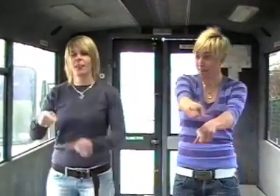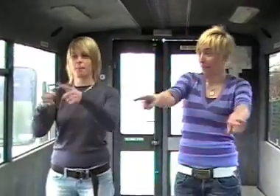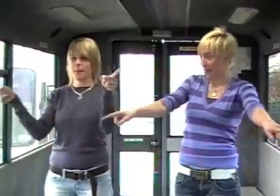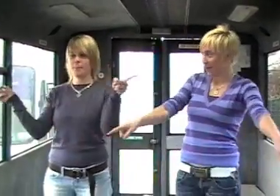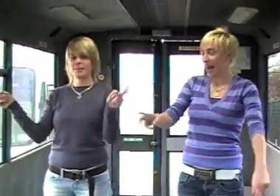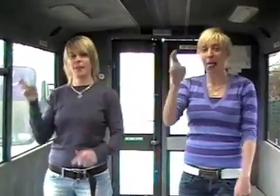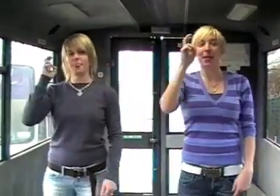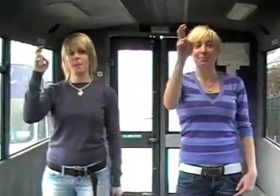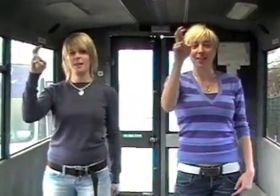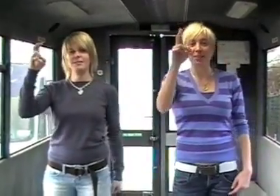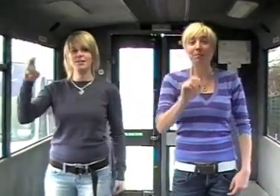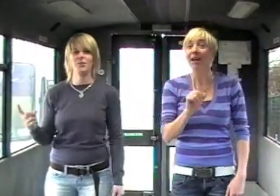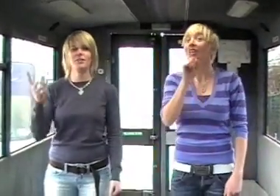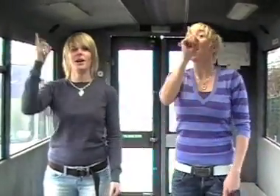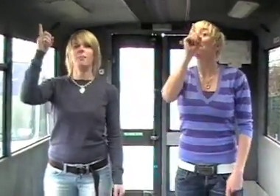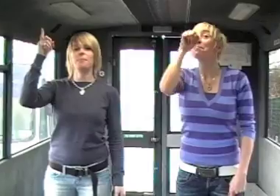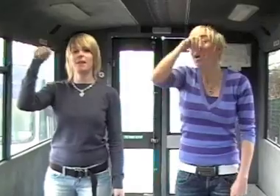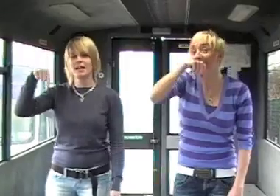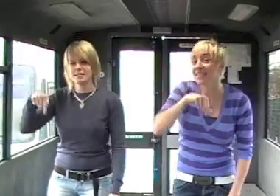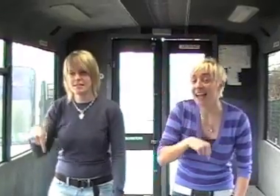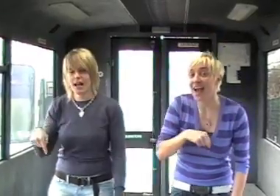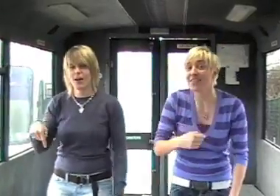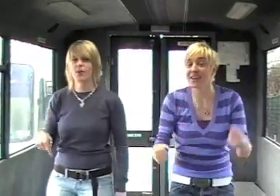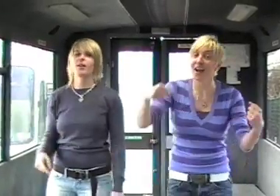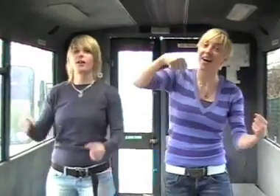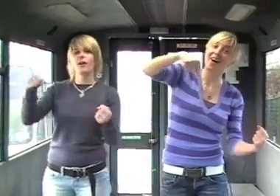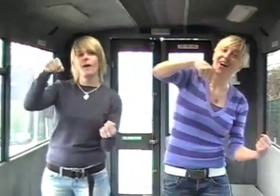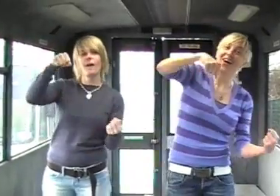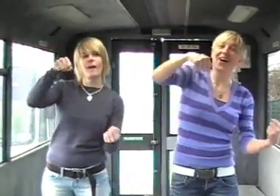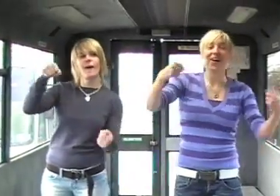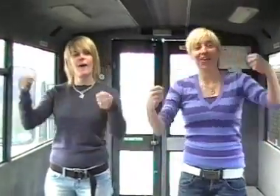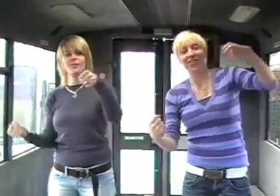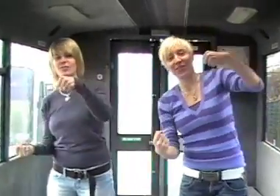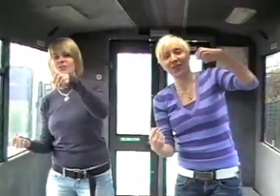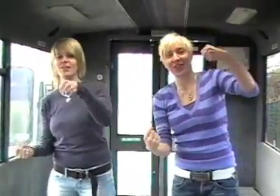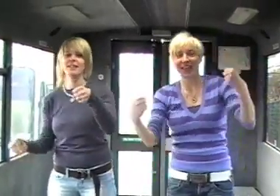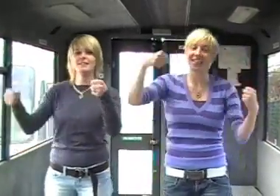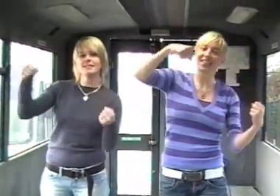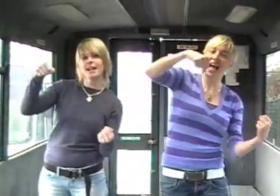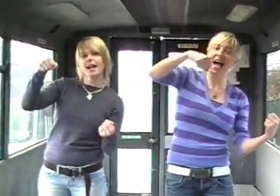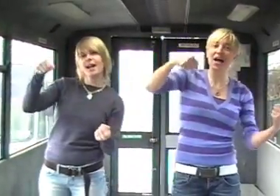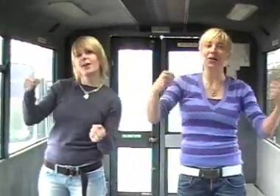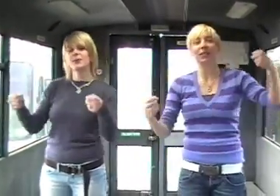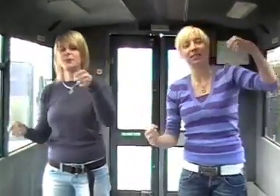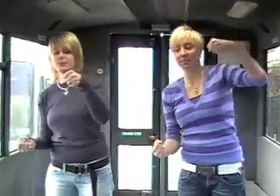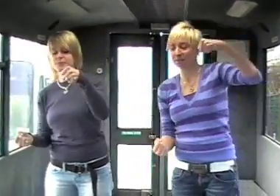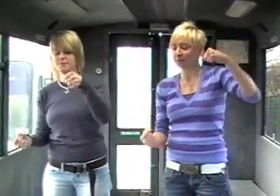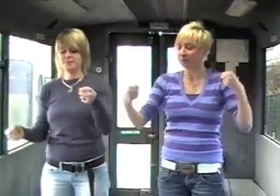The people on the bus bounce up and down, all through the town.